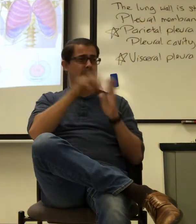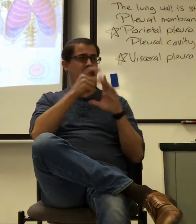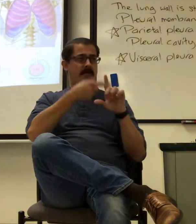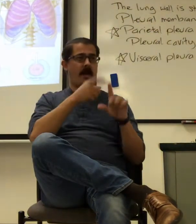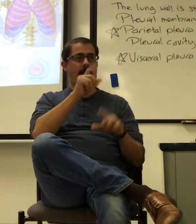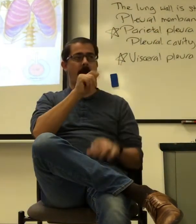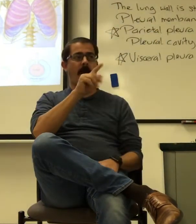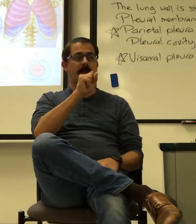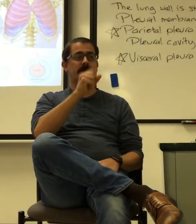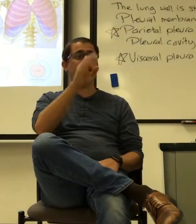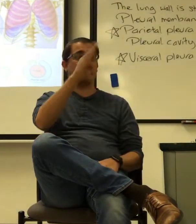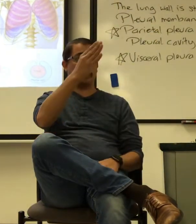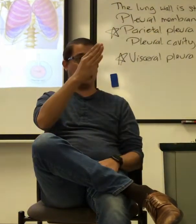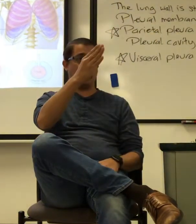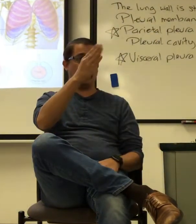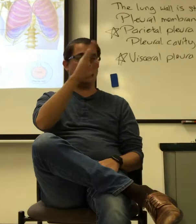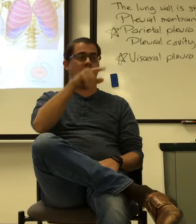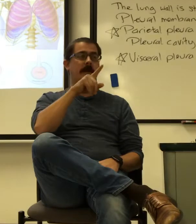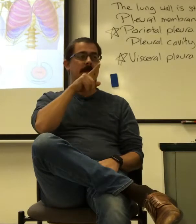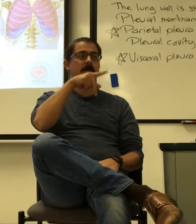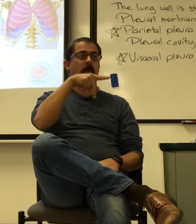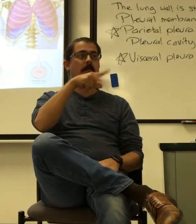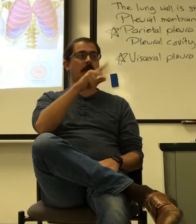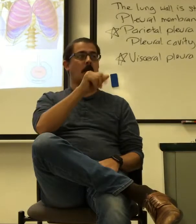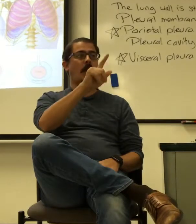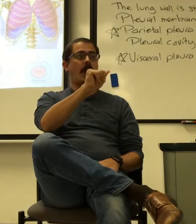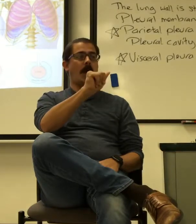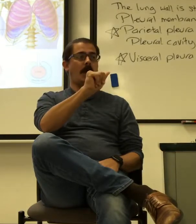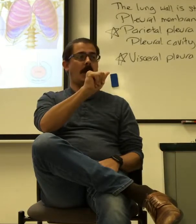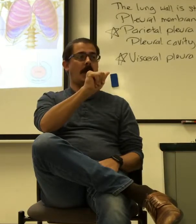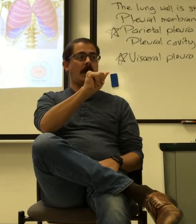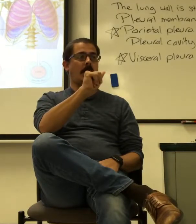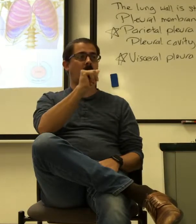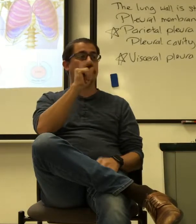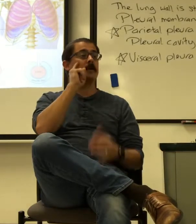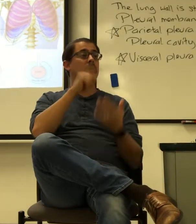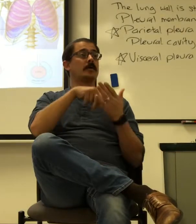the blue is the pleura. You can see that the pleura